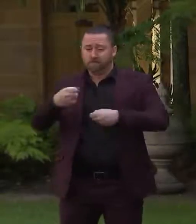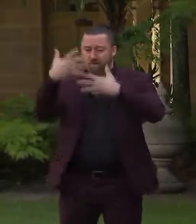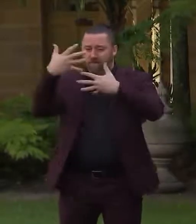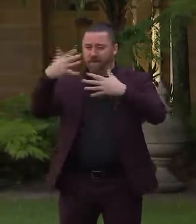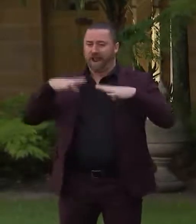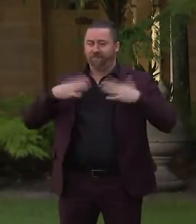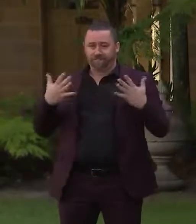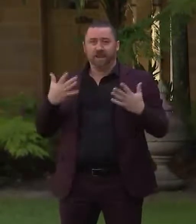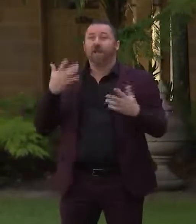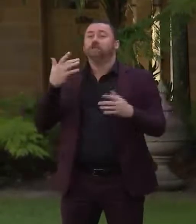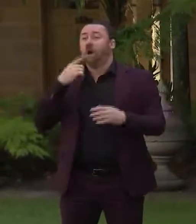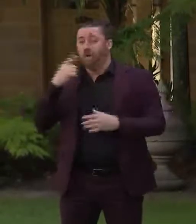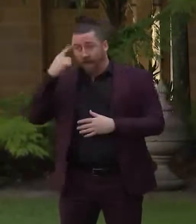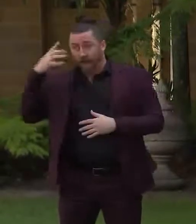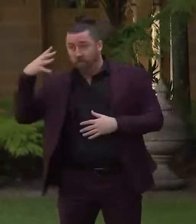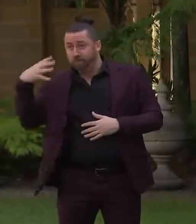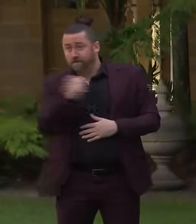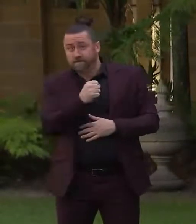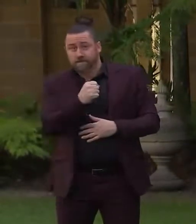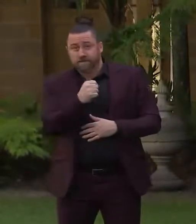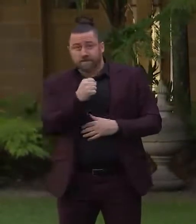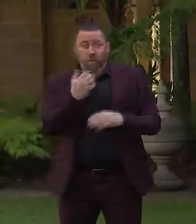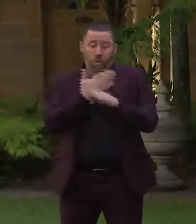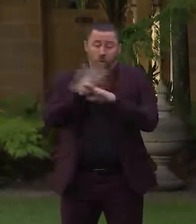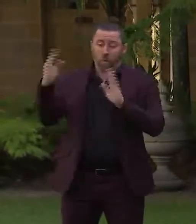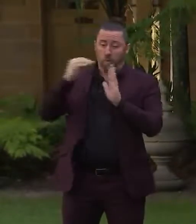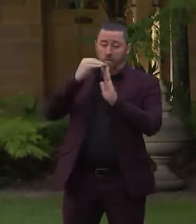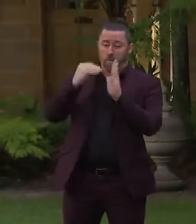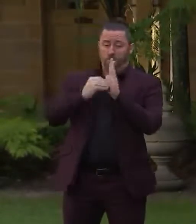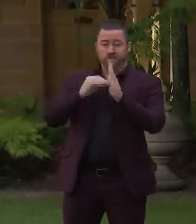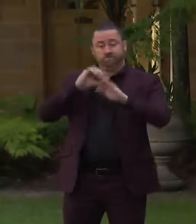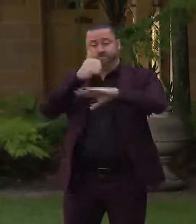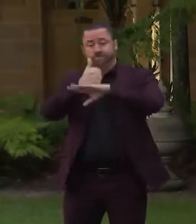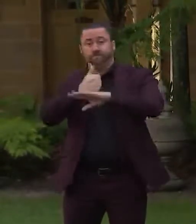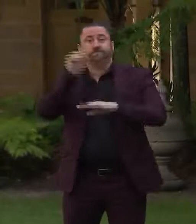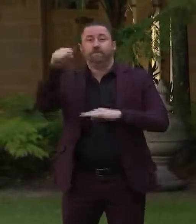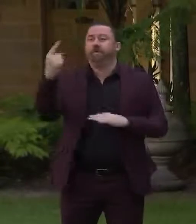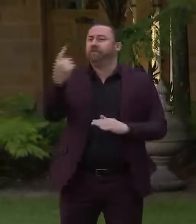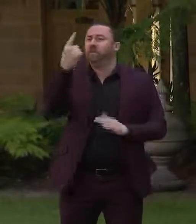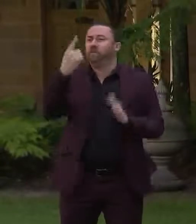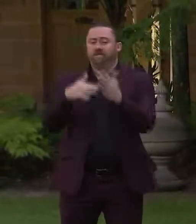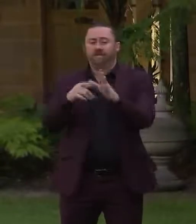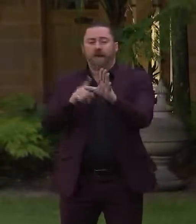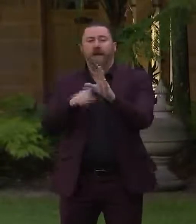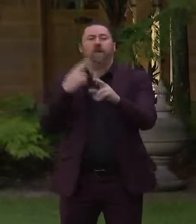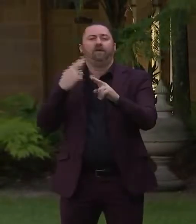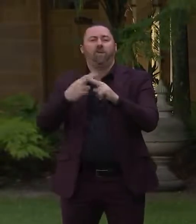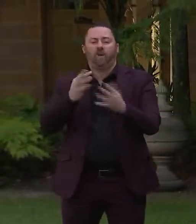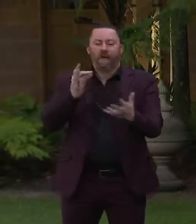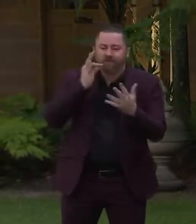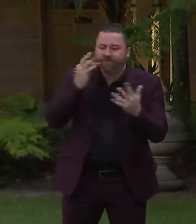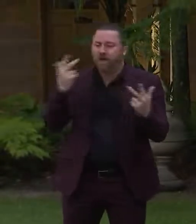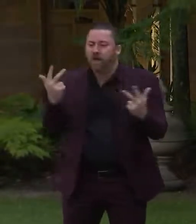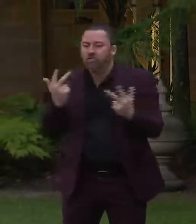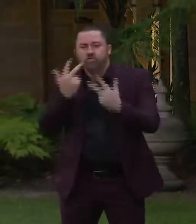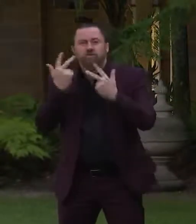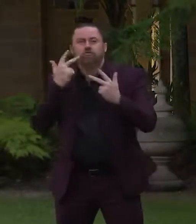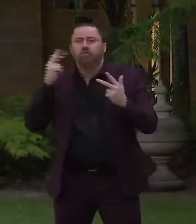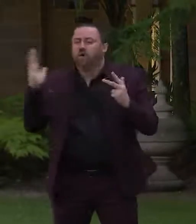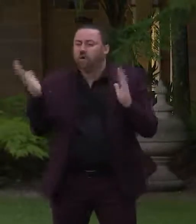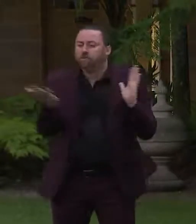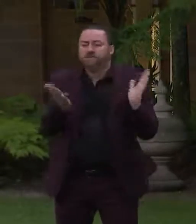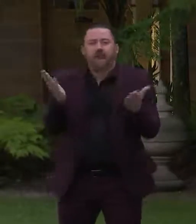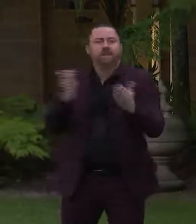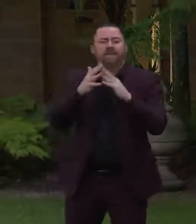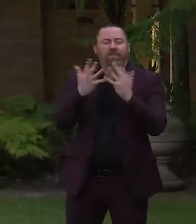for the hospitality industry. That'll come into effect on the 1st of May. But can I just hand over to the Deputy Premier to say a few more words about